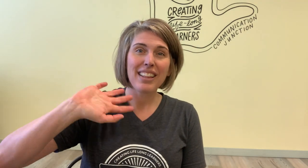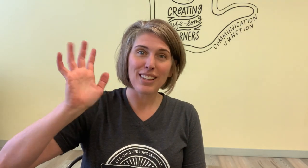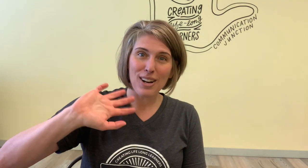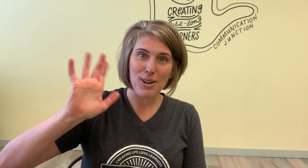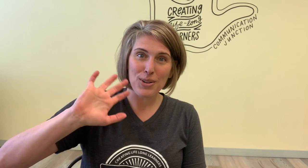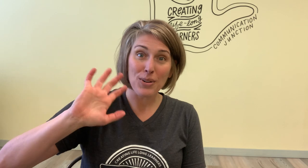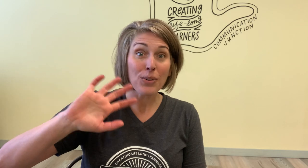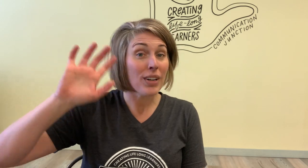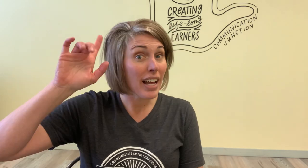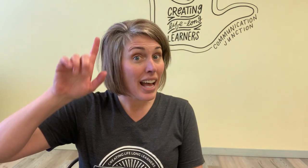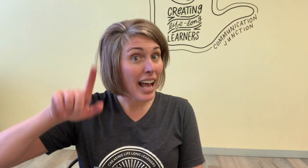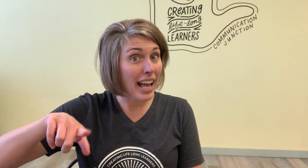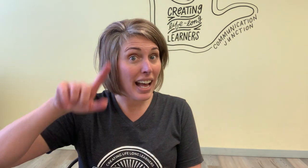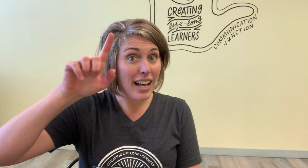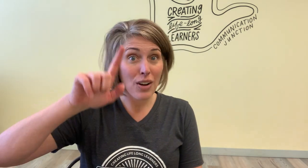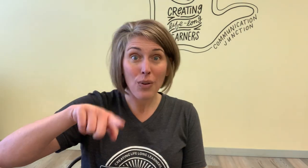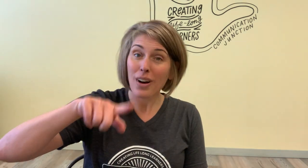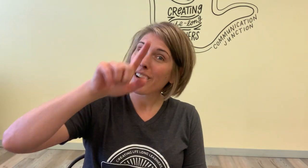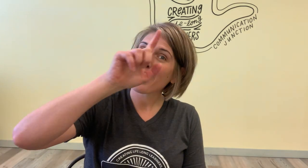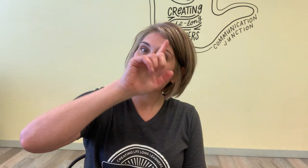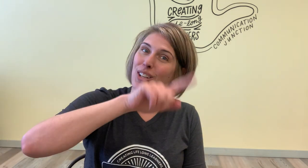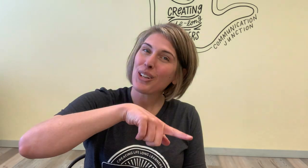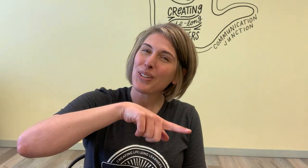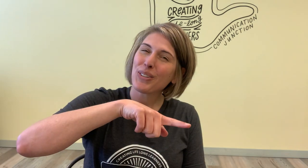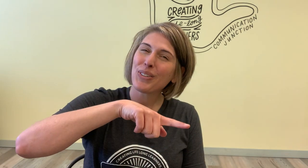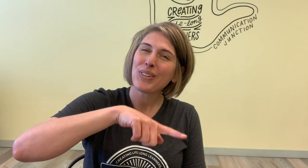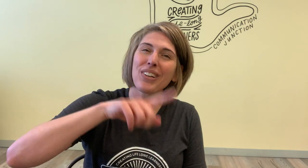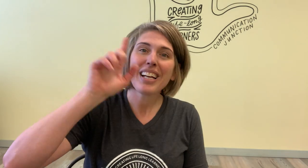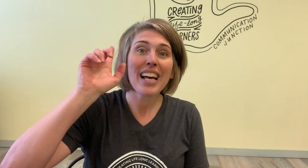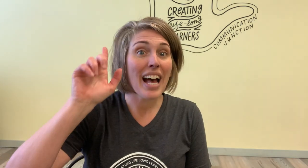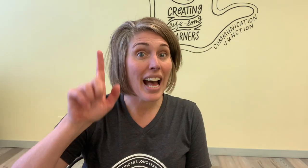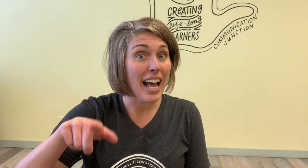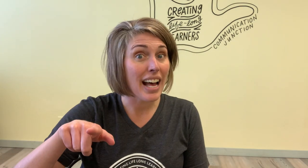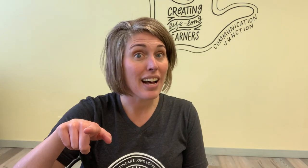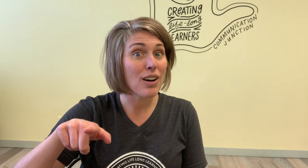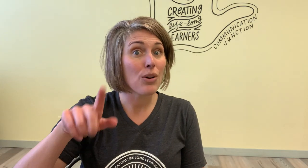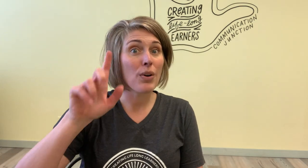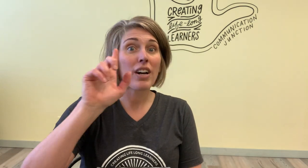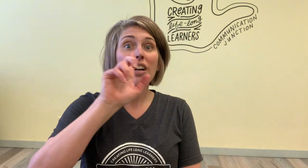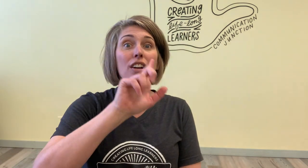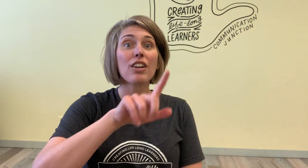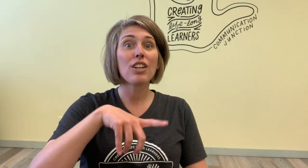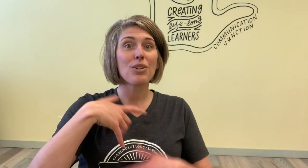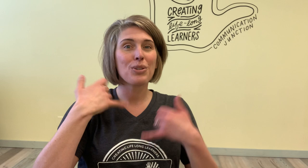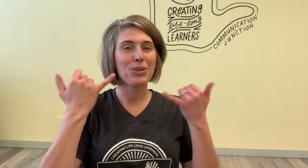Hello, how are you? How are you